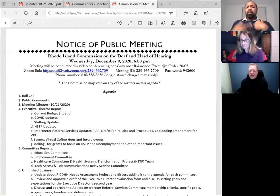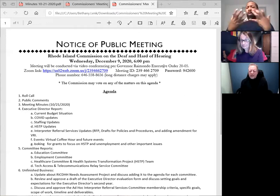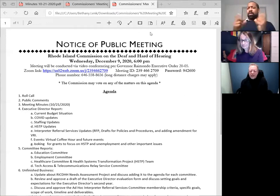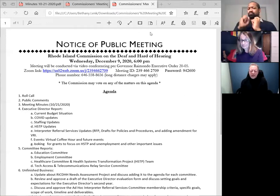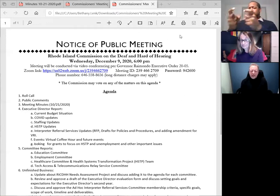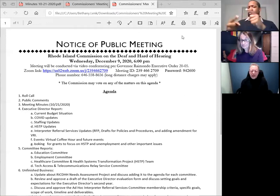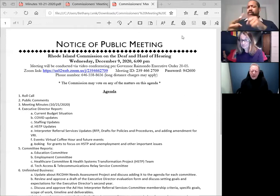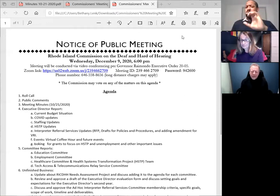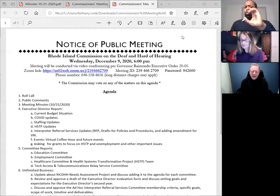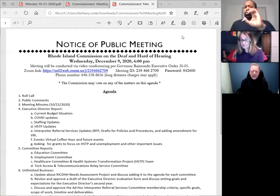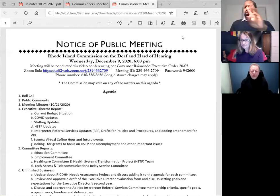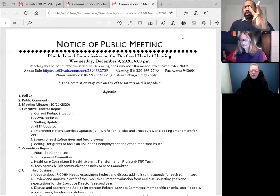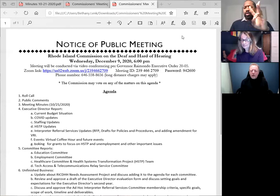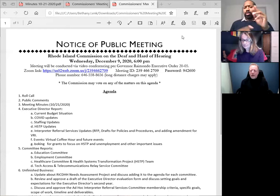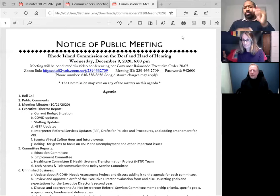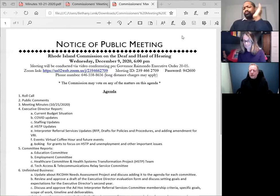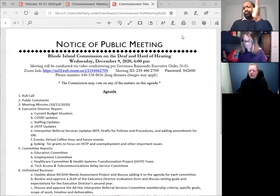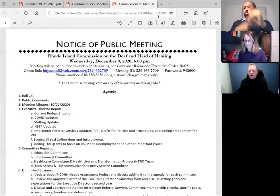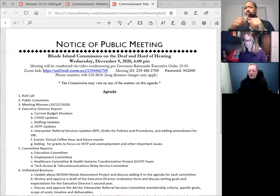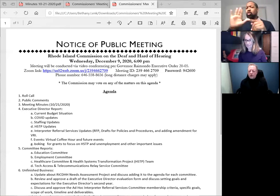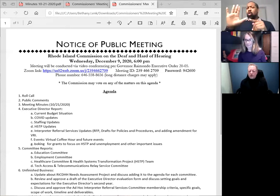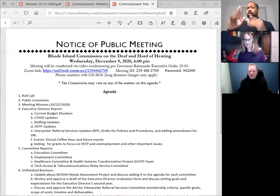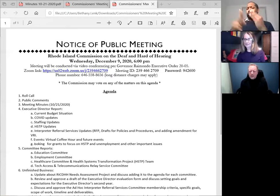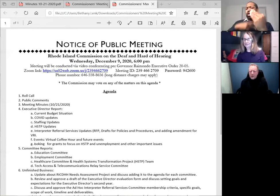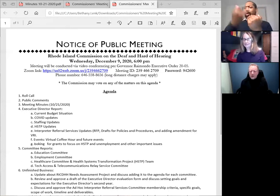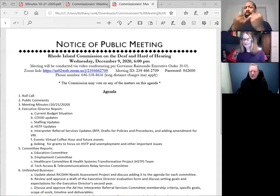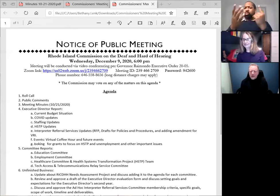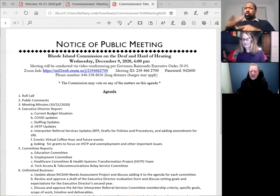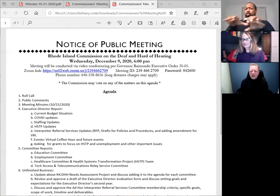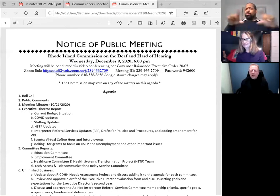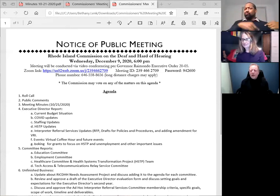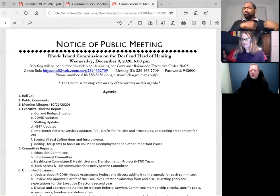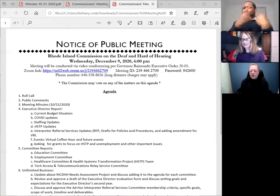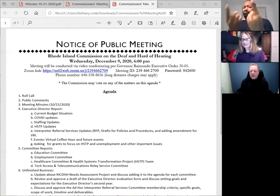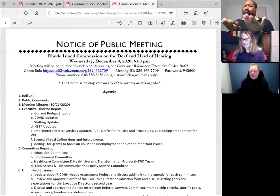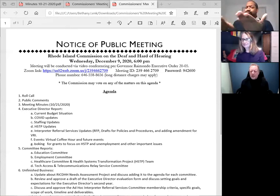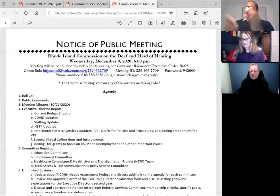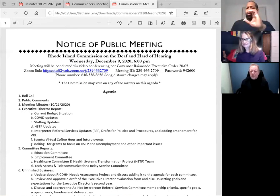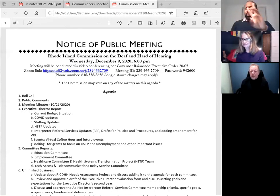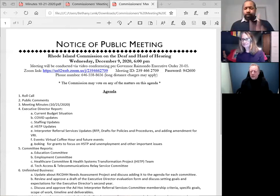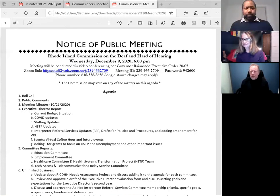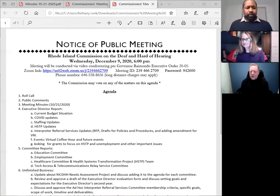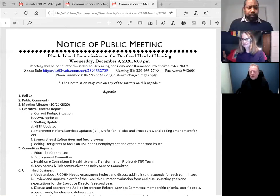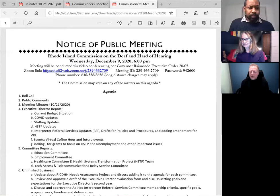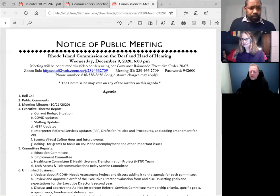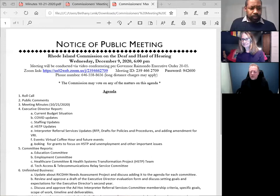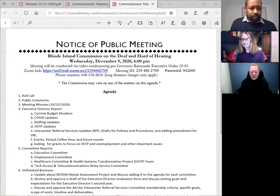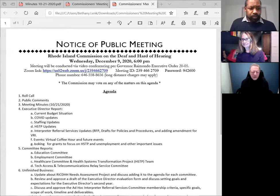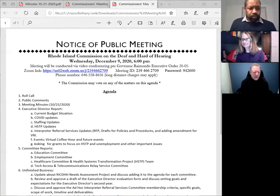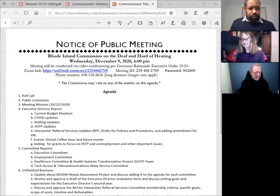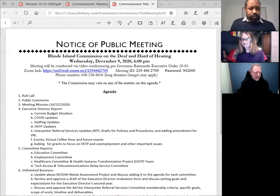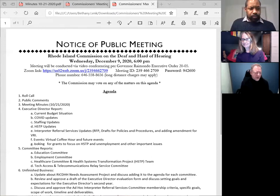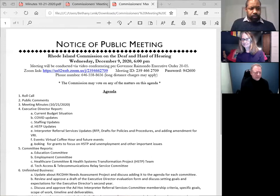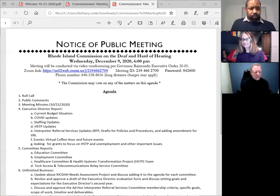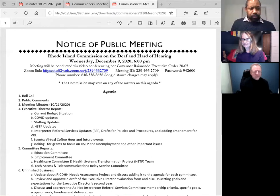the HTSP update. So I would like to turn the floor over to Christine West right now so she can discuss about her project and what she's been doing